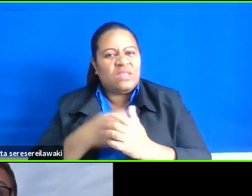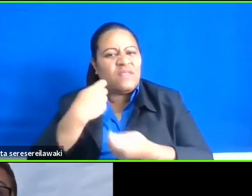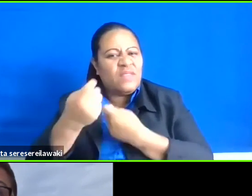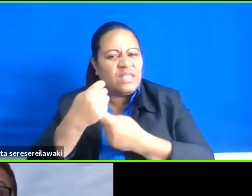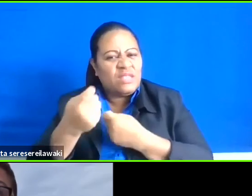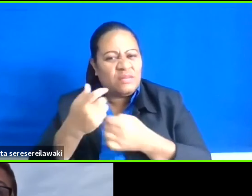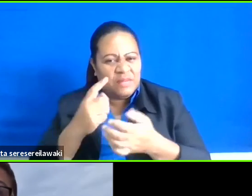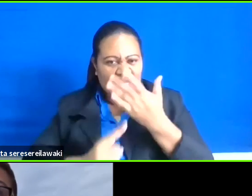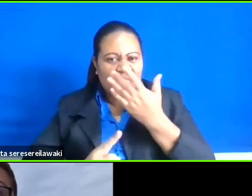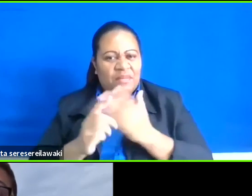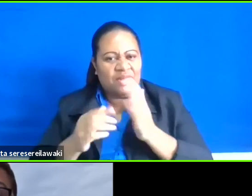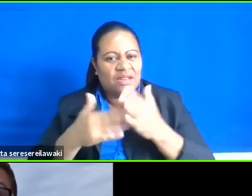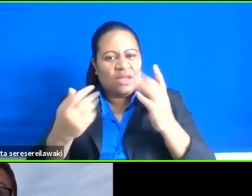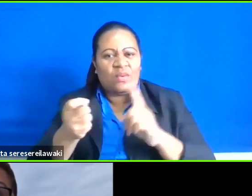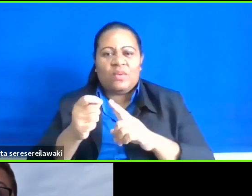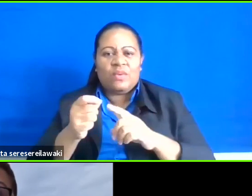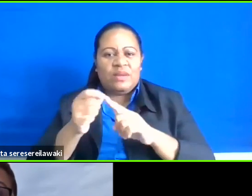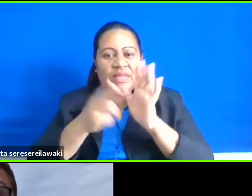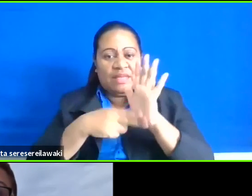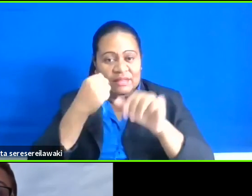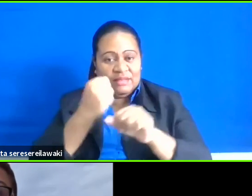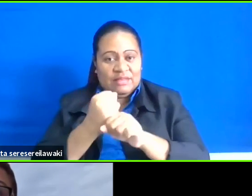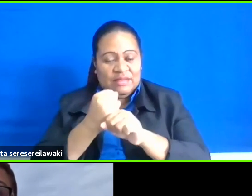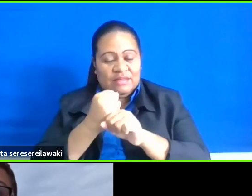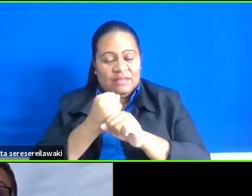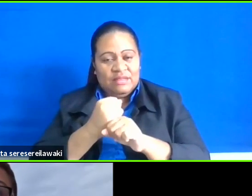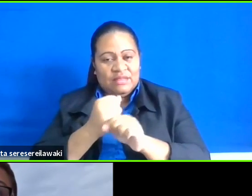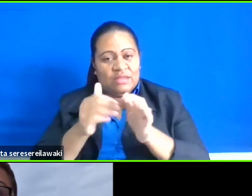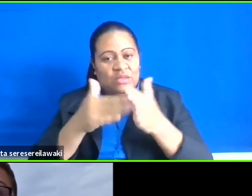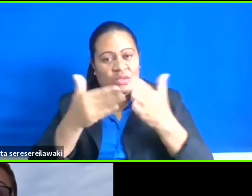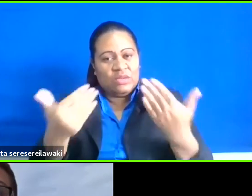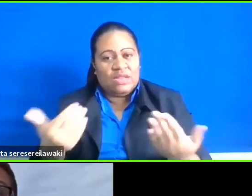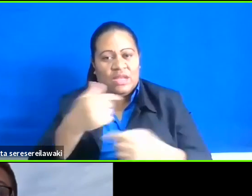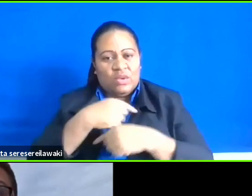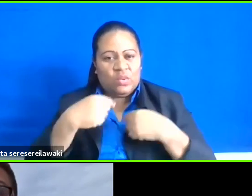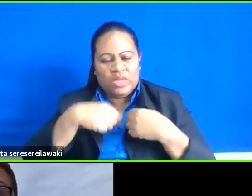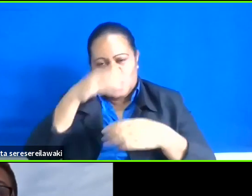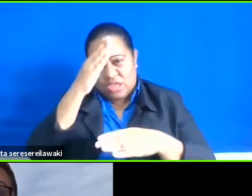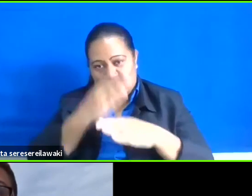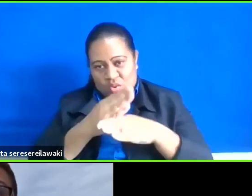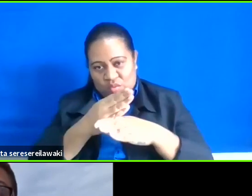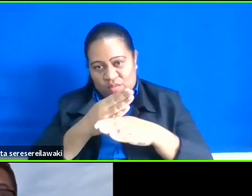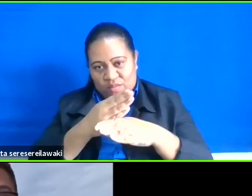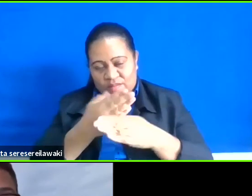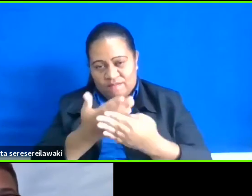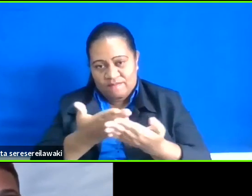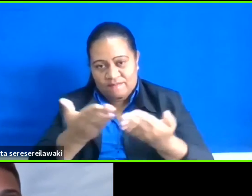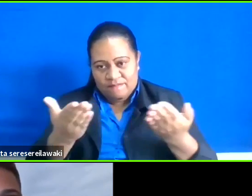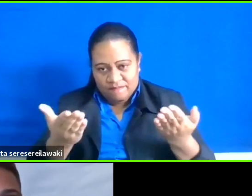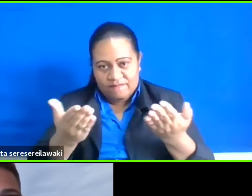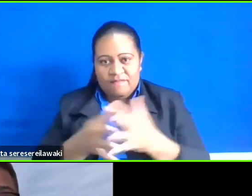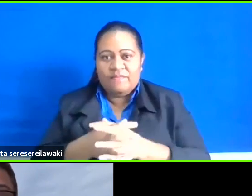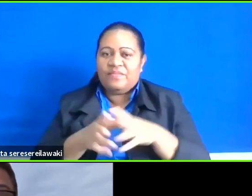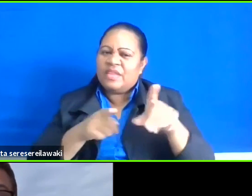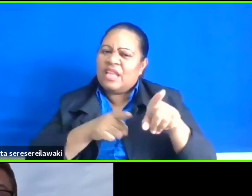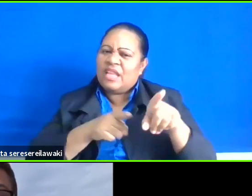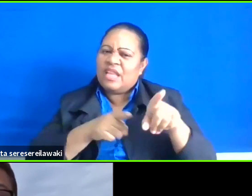in purple new guinea we hope uh as organizers for this session that you have uh learned as much